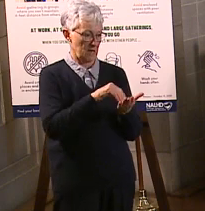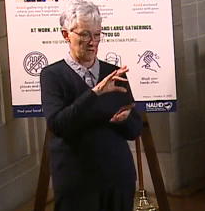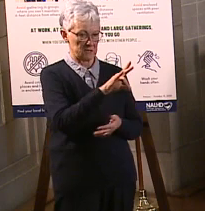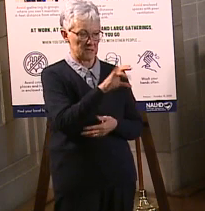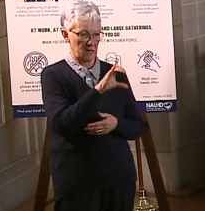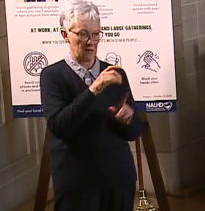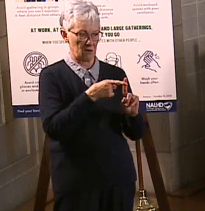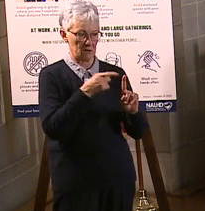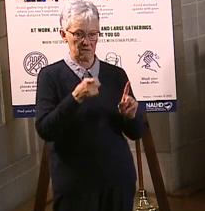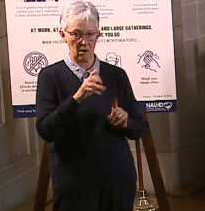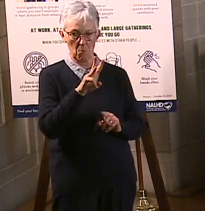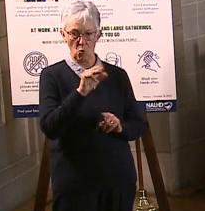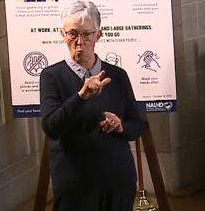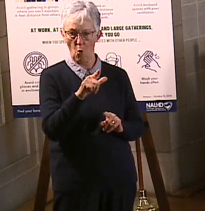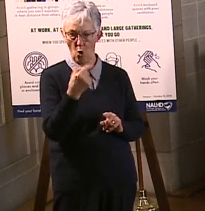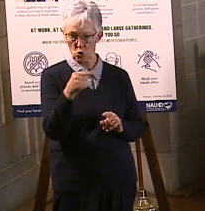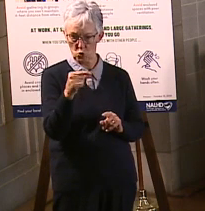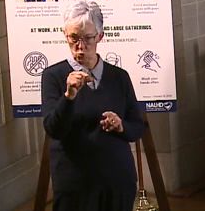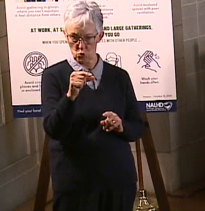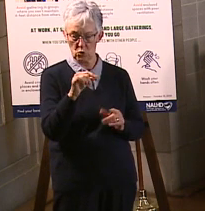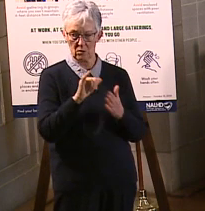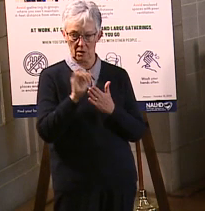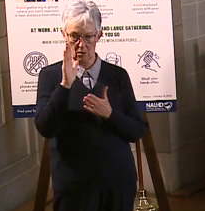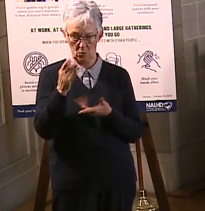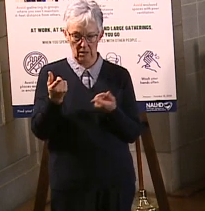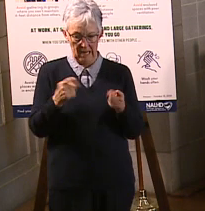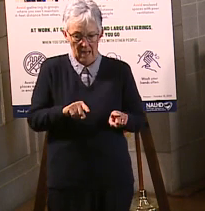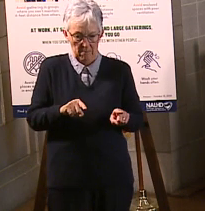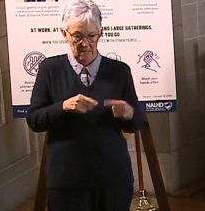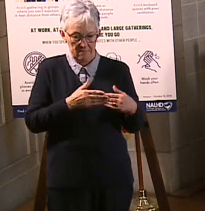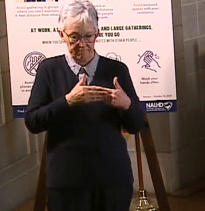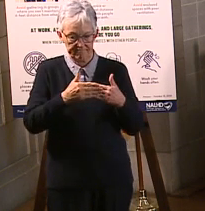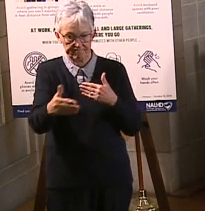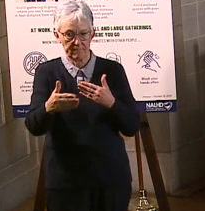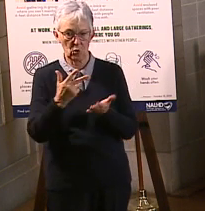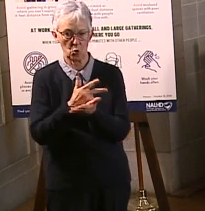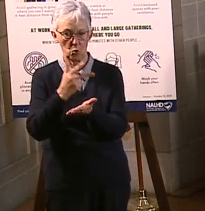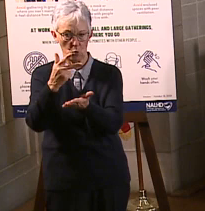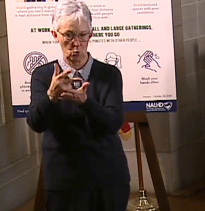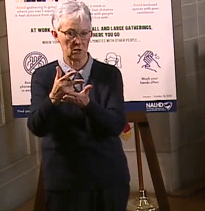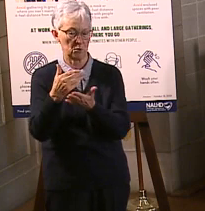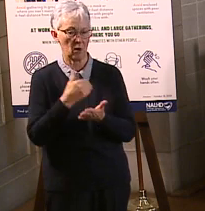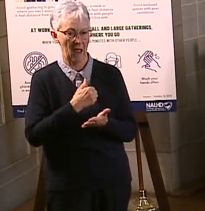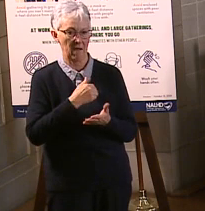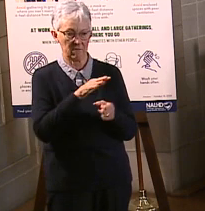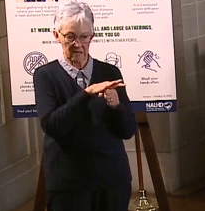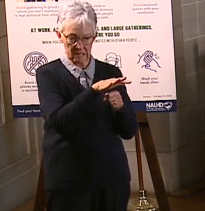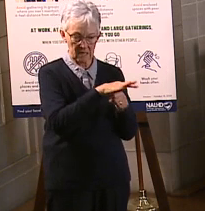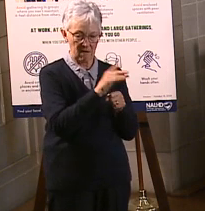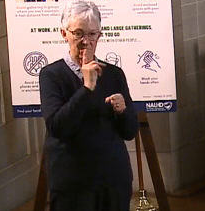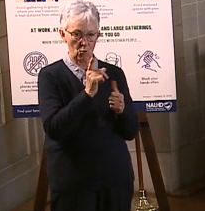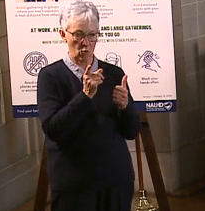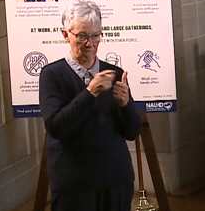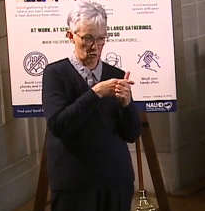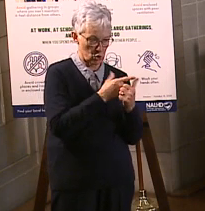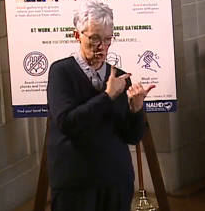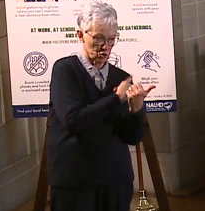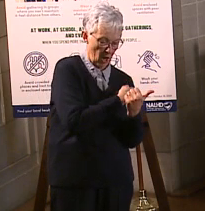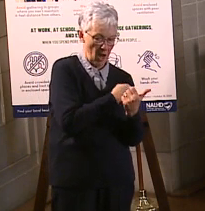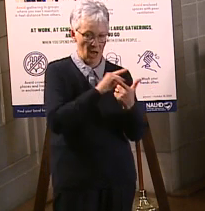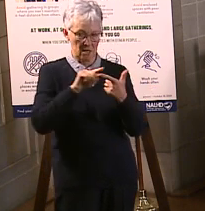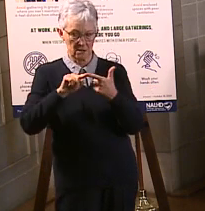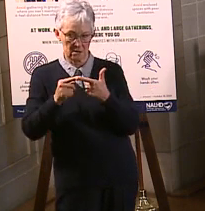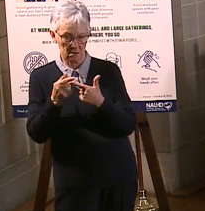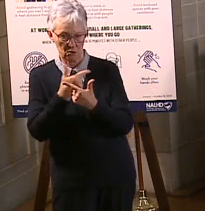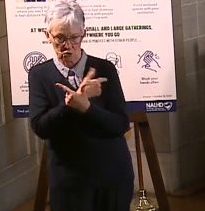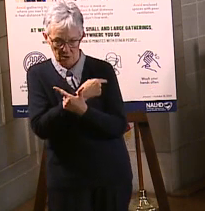total doses from Walgreens that will be over the next 3 weeks to ensure we have proper first and second doses. The federal